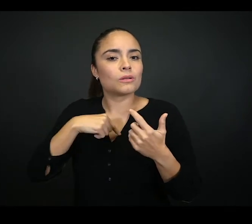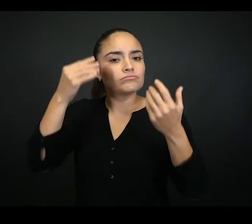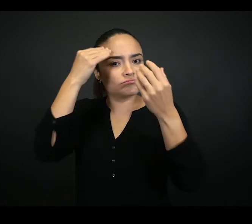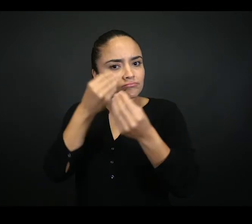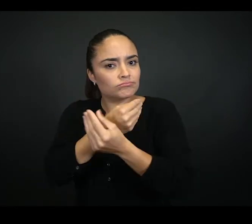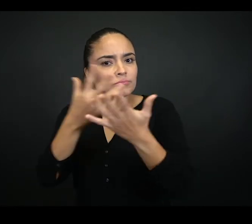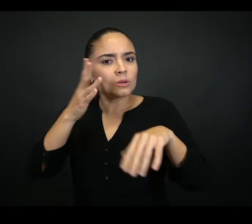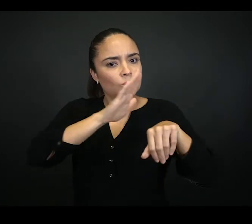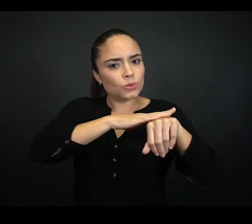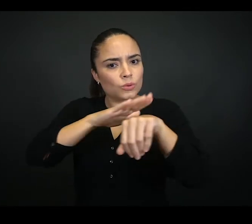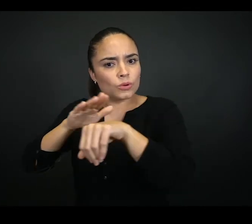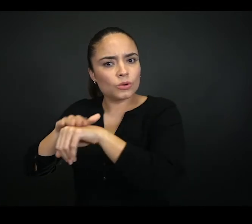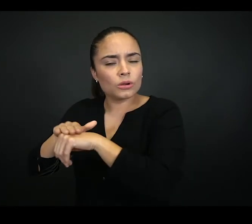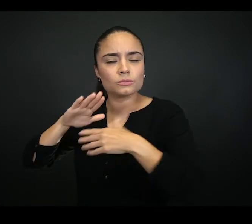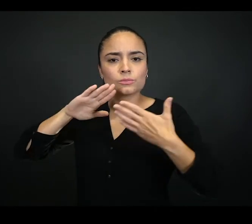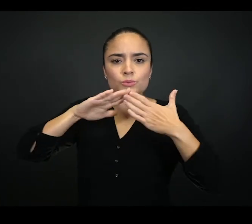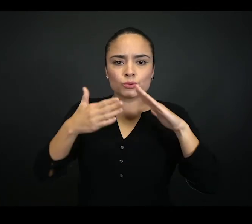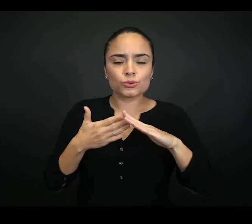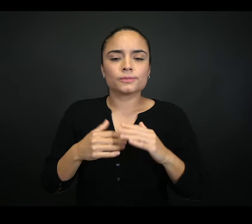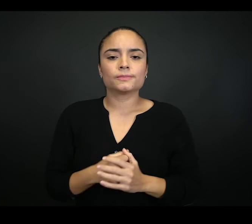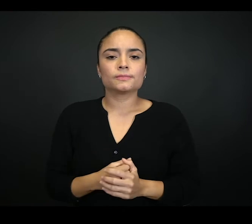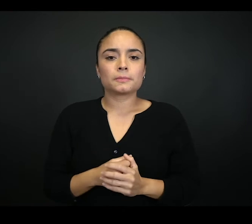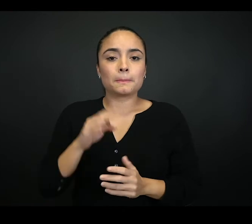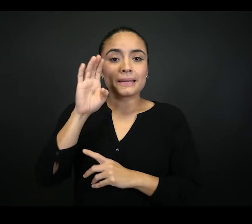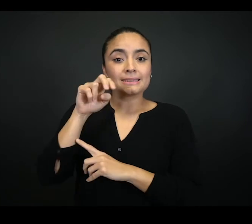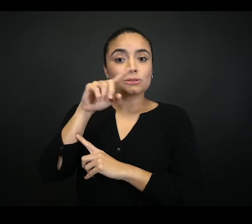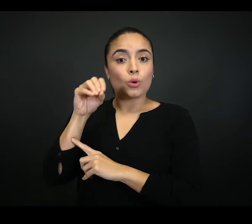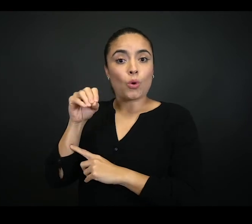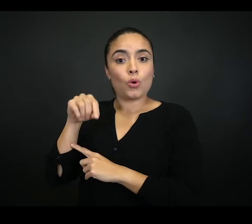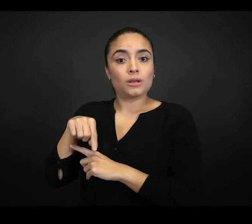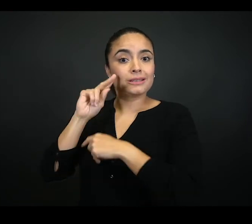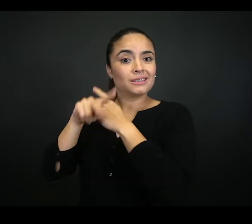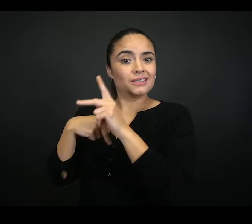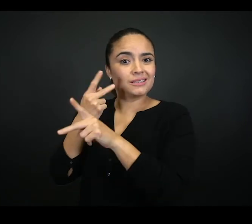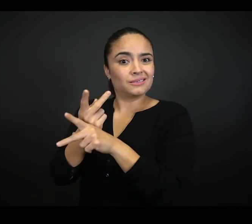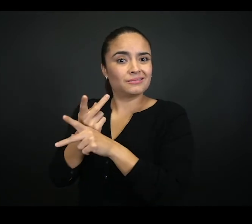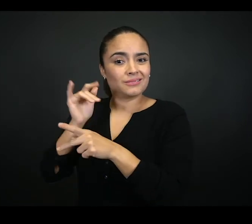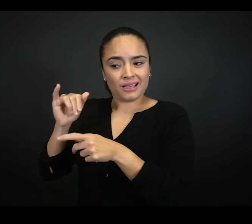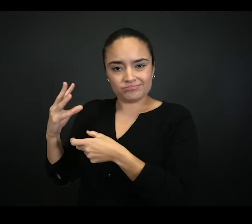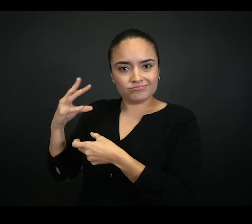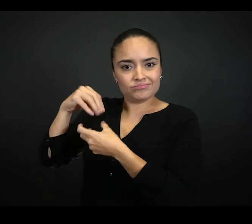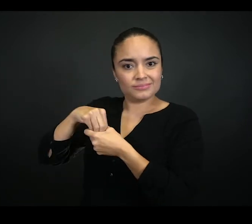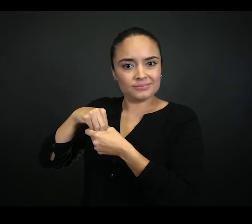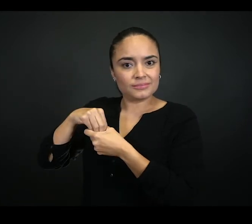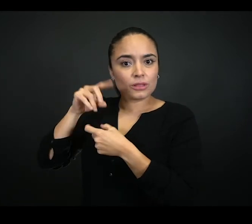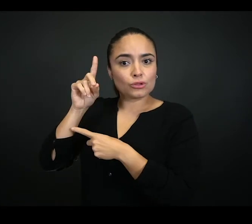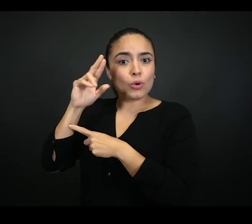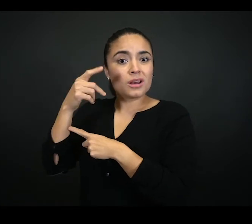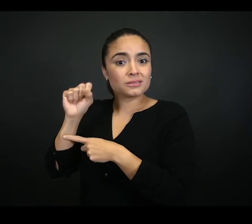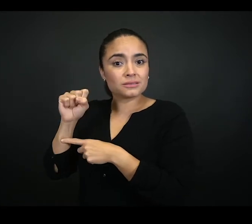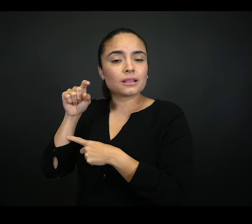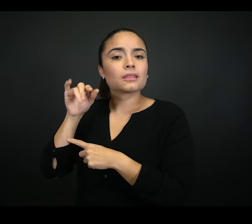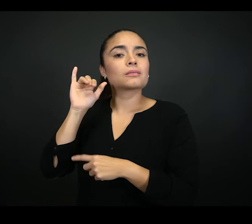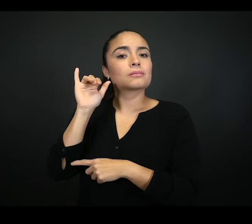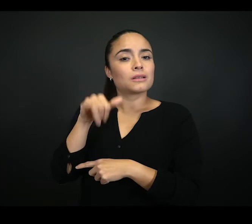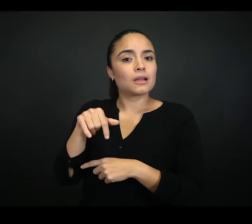fentanyl had a benzo in it. So that the benzo kind of